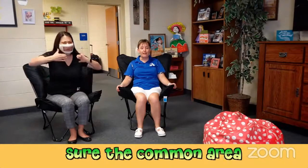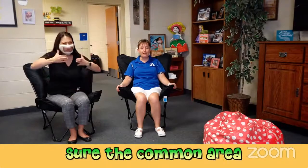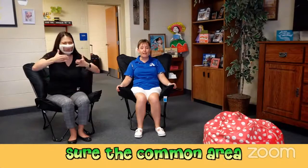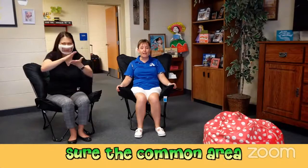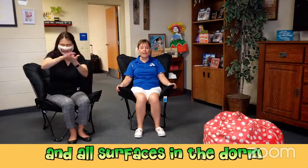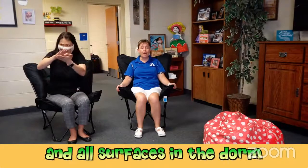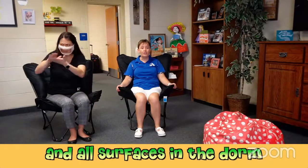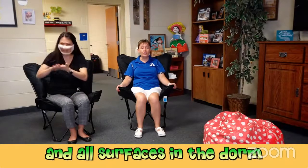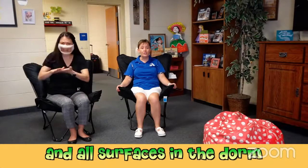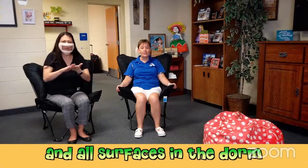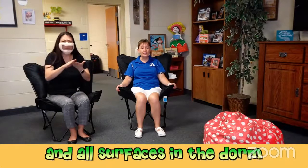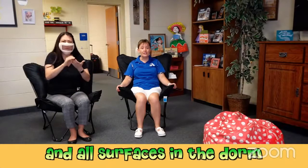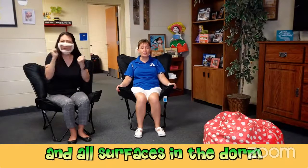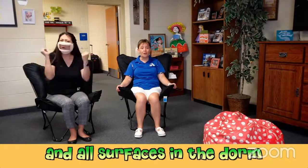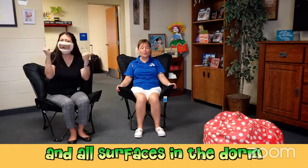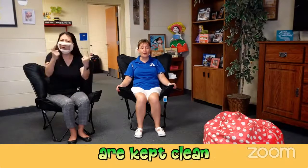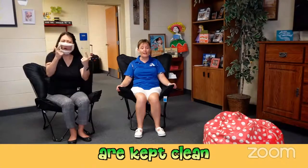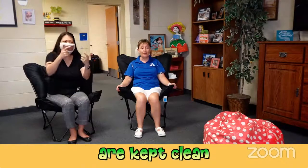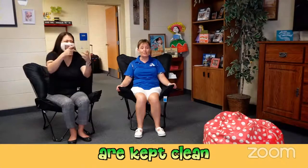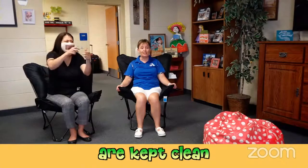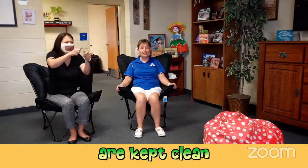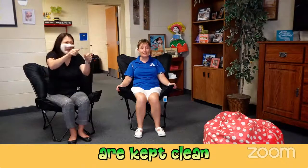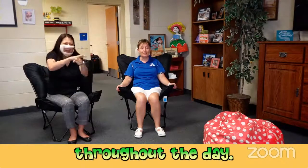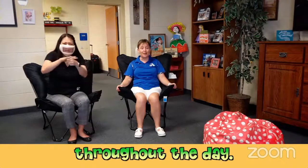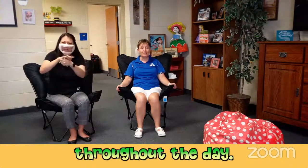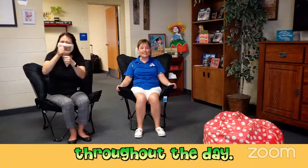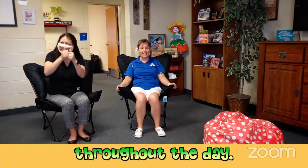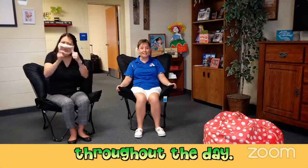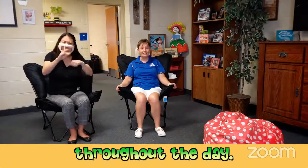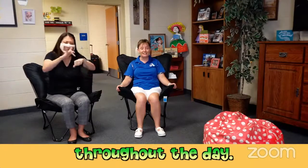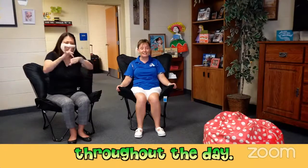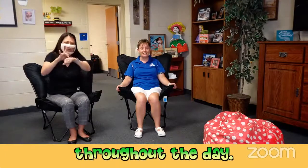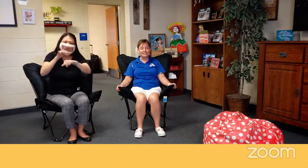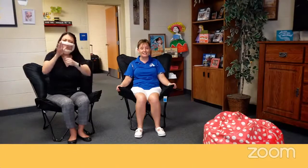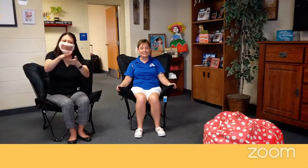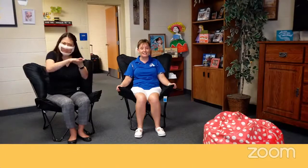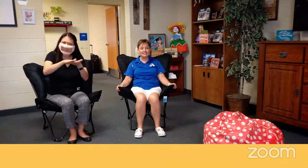the common area and all surfaces in the dorm are kept clean throughout the day.